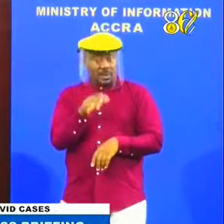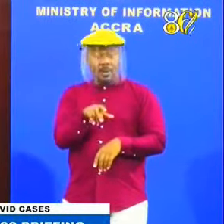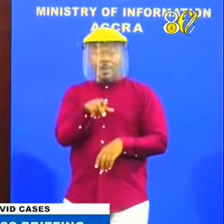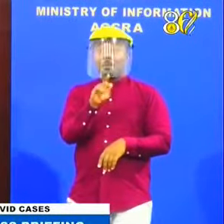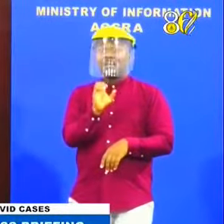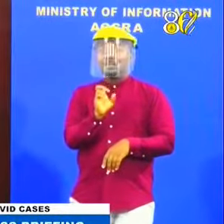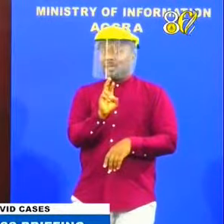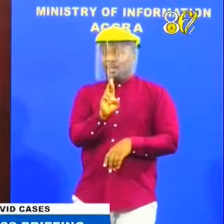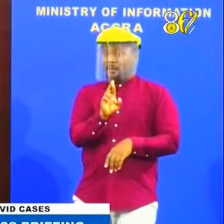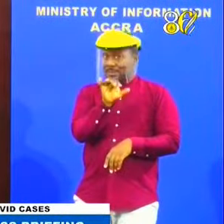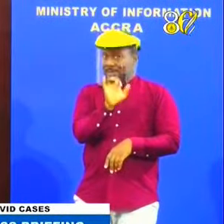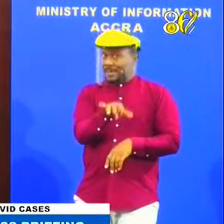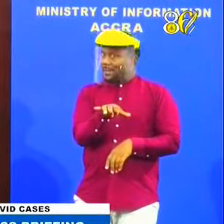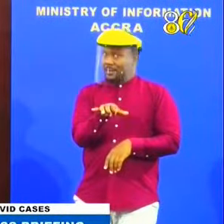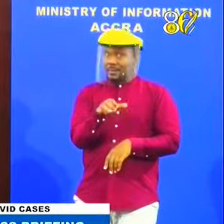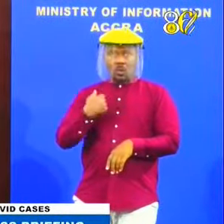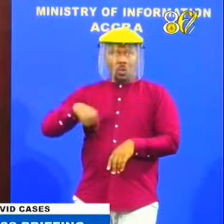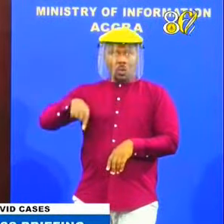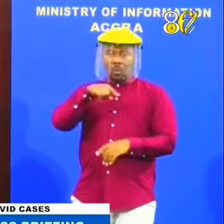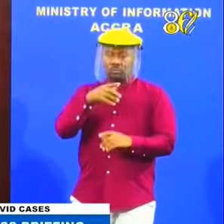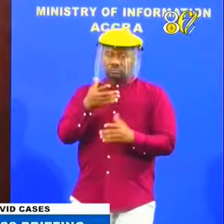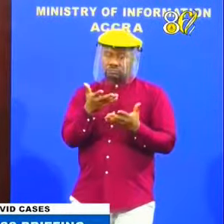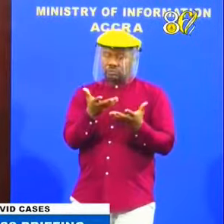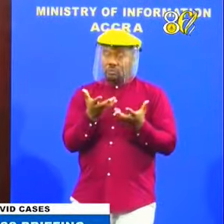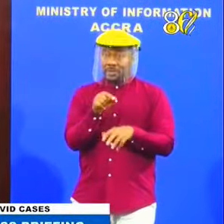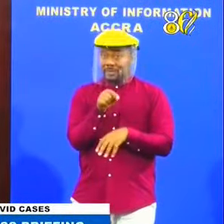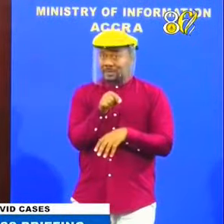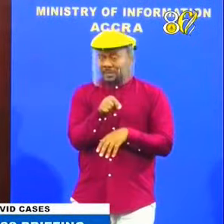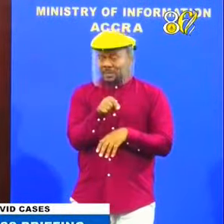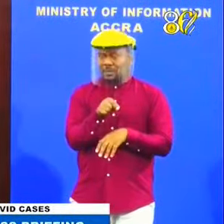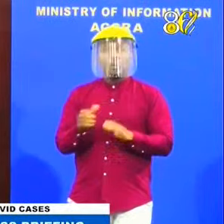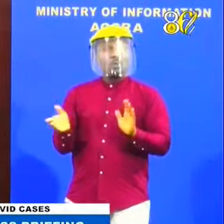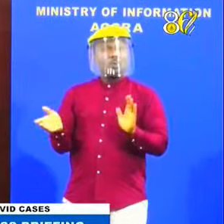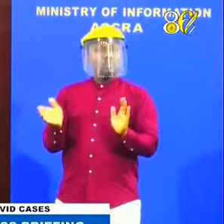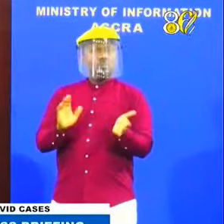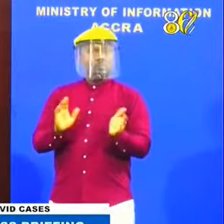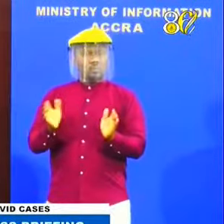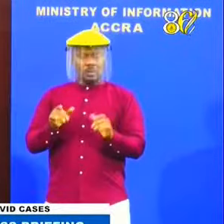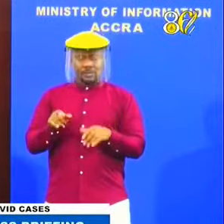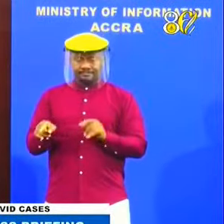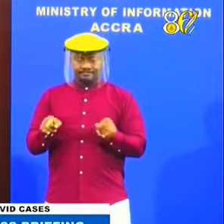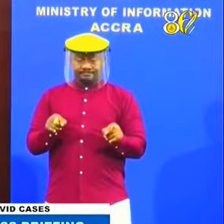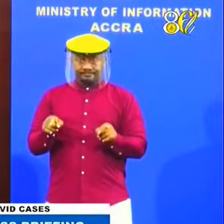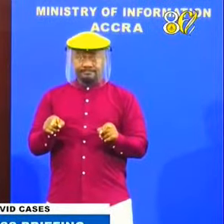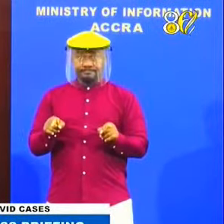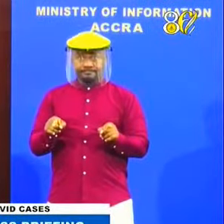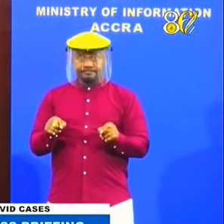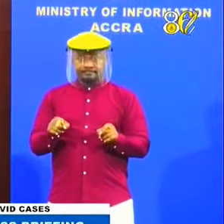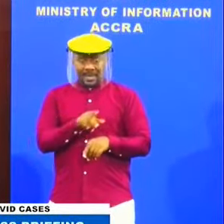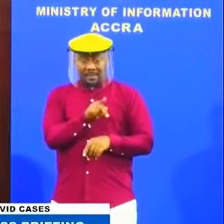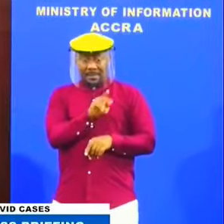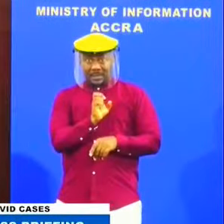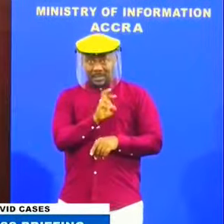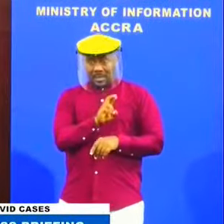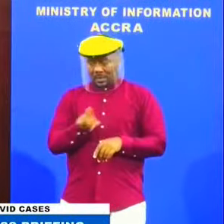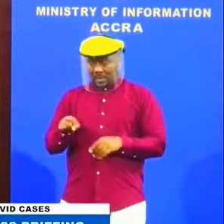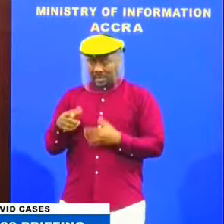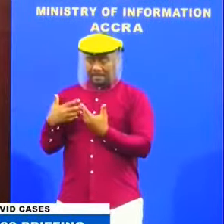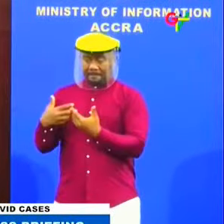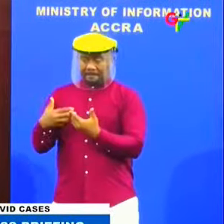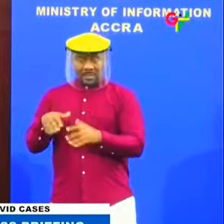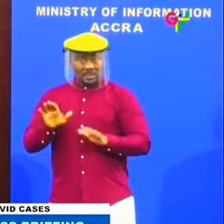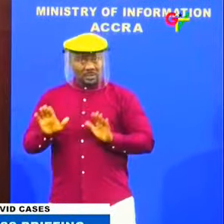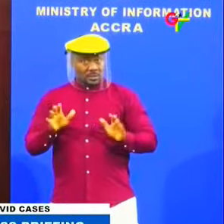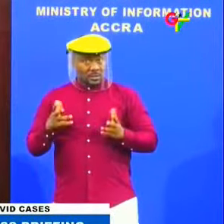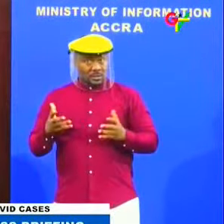gold standard. And therefore, in evaluating this device, we evaluated it with the PCR. That means